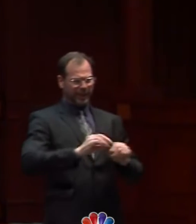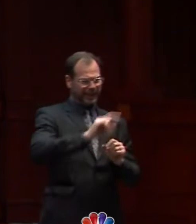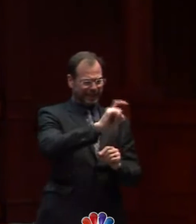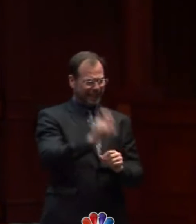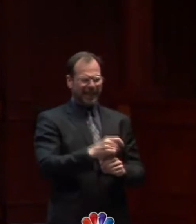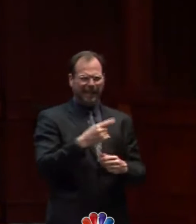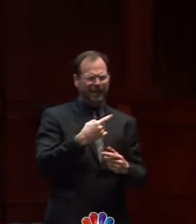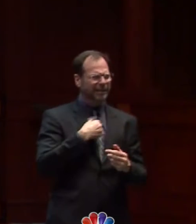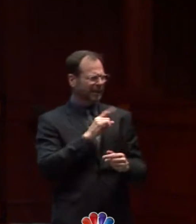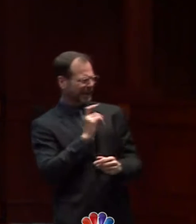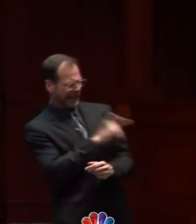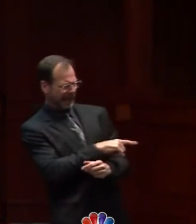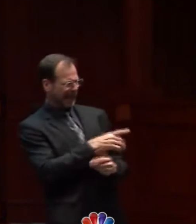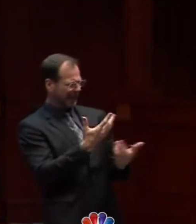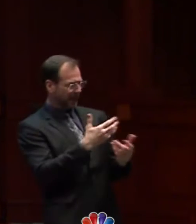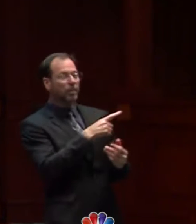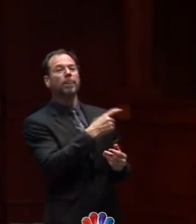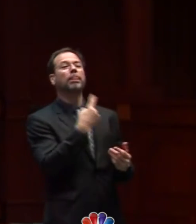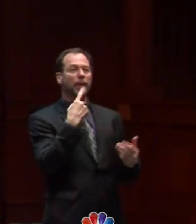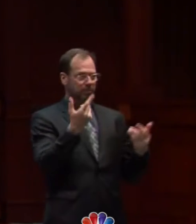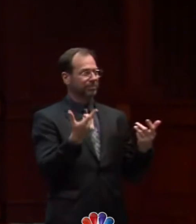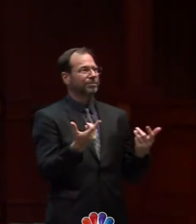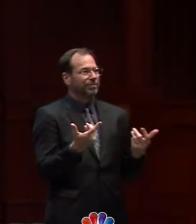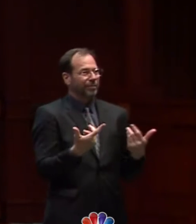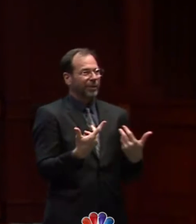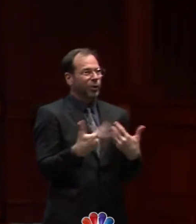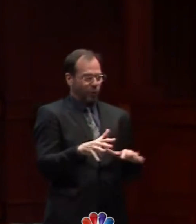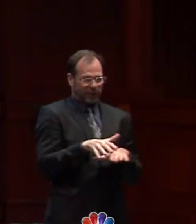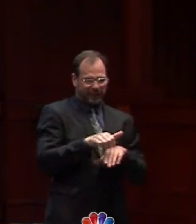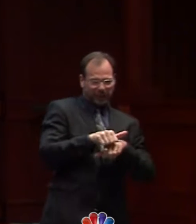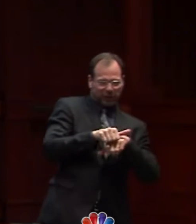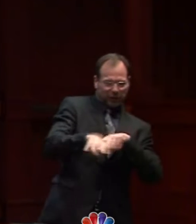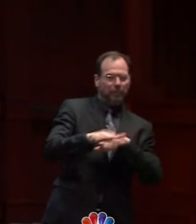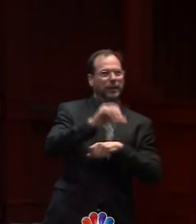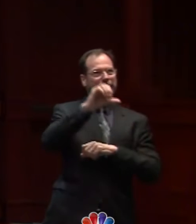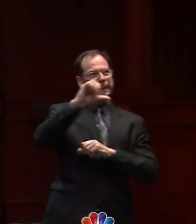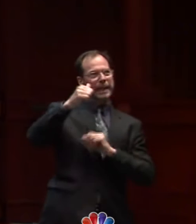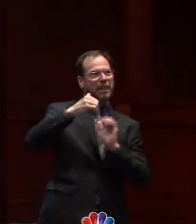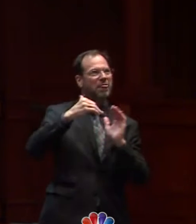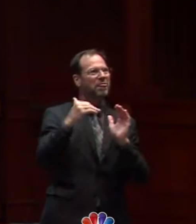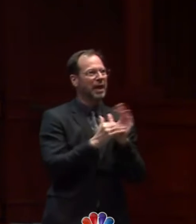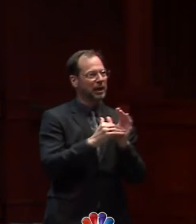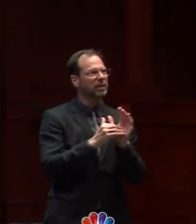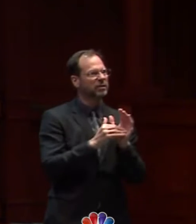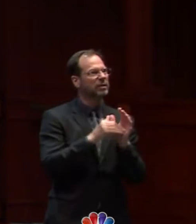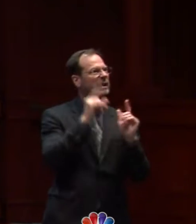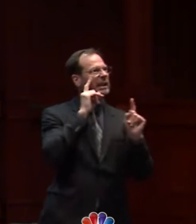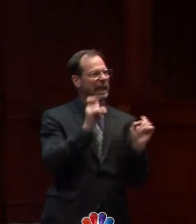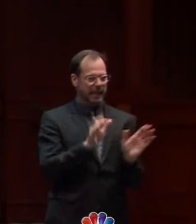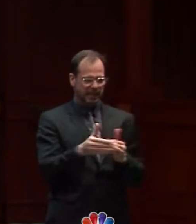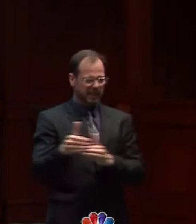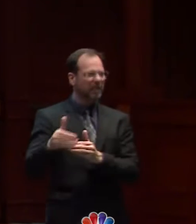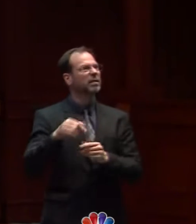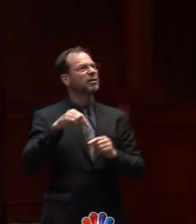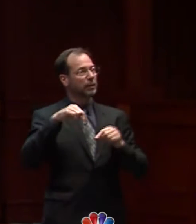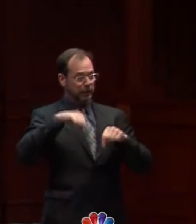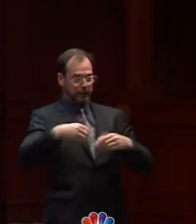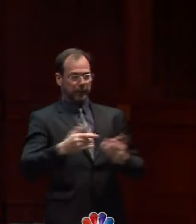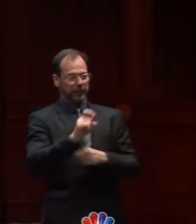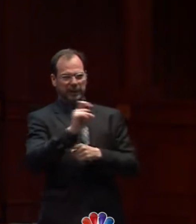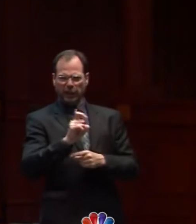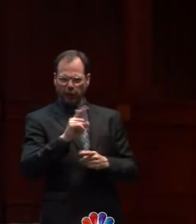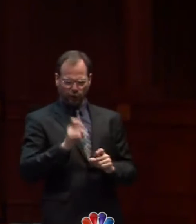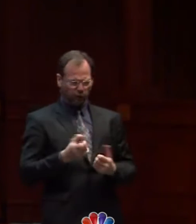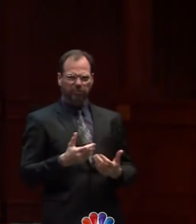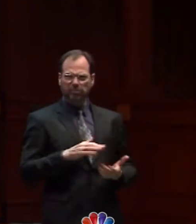He said that they have shipped already 10,000 of these tests to Texas that should